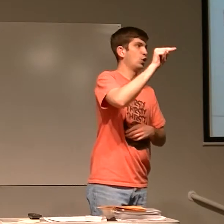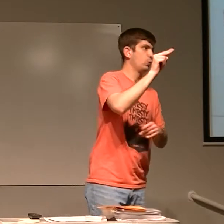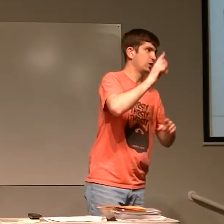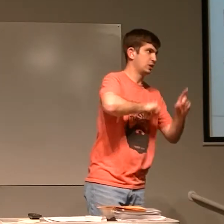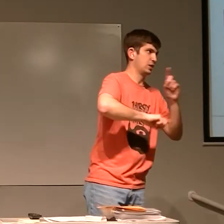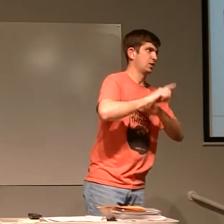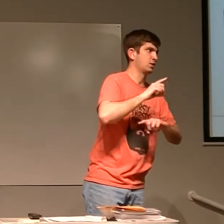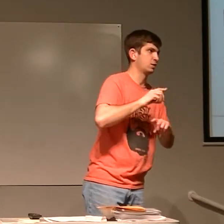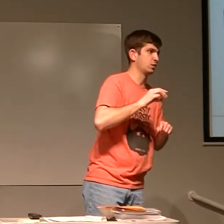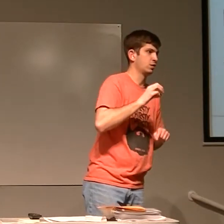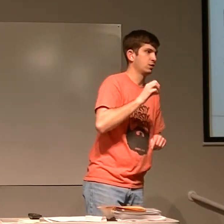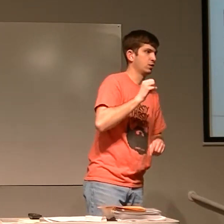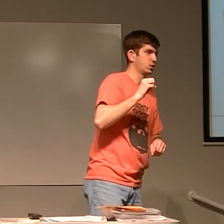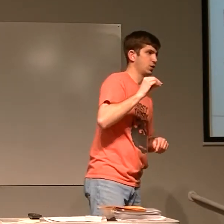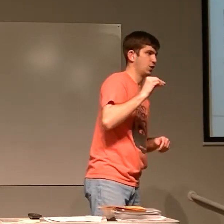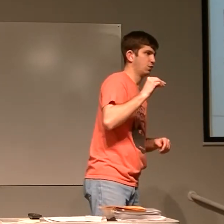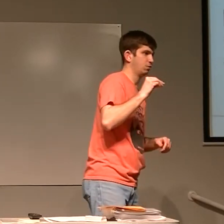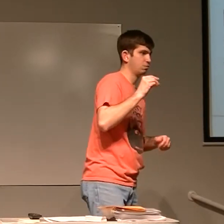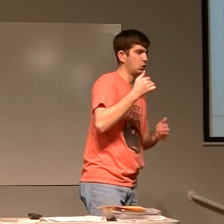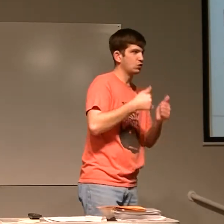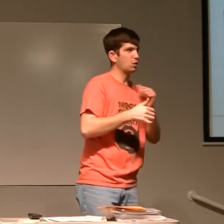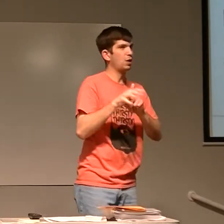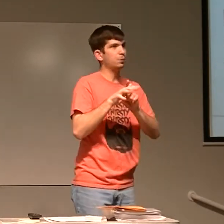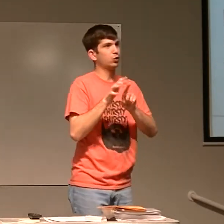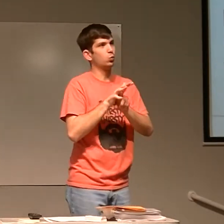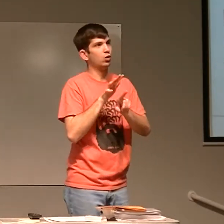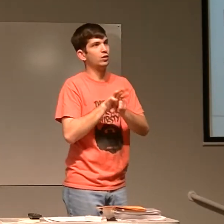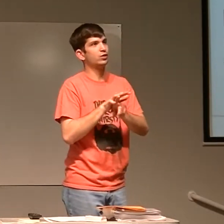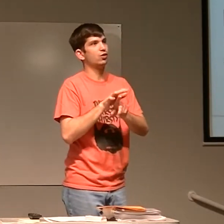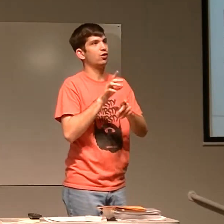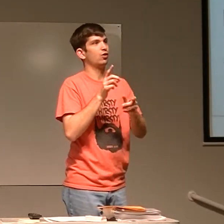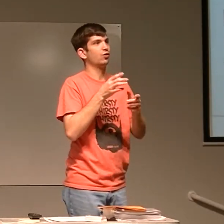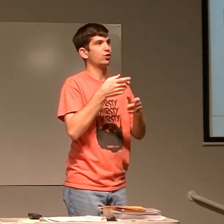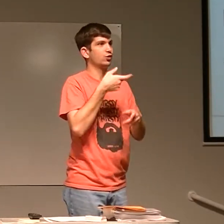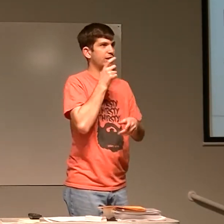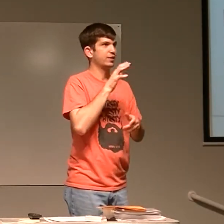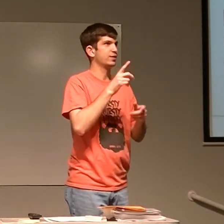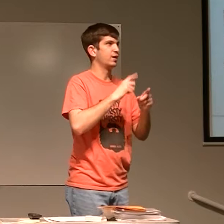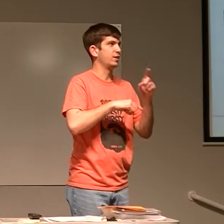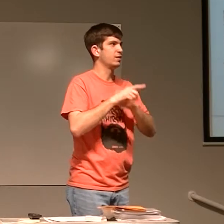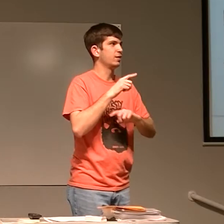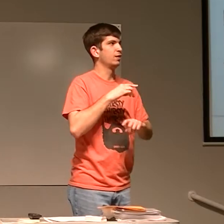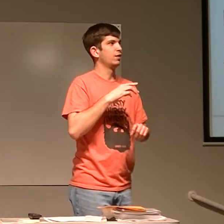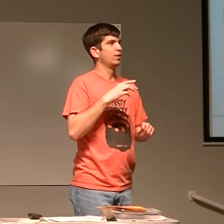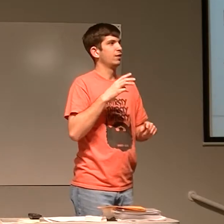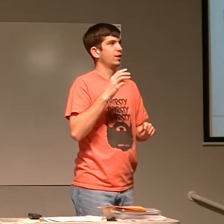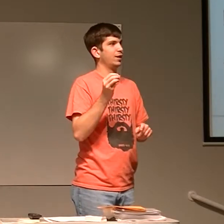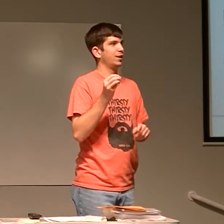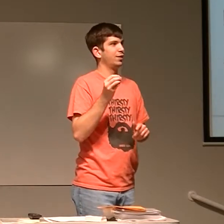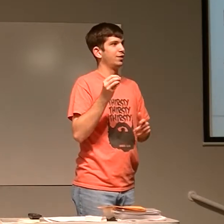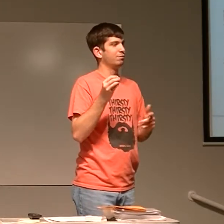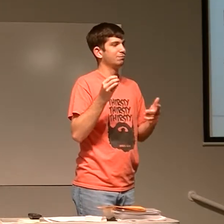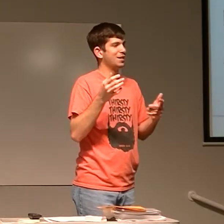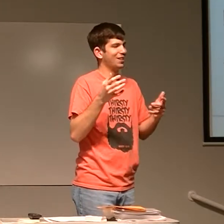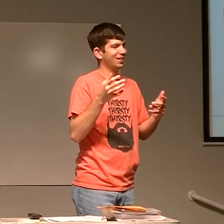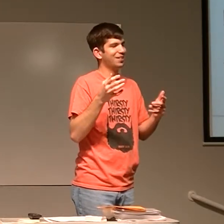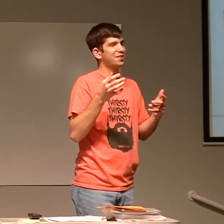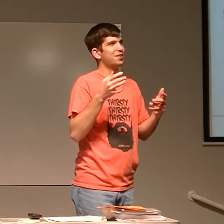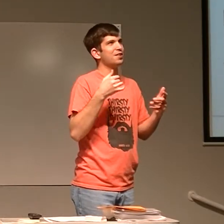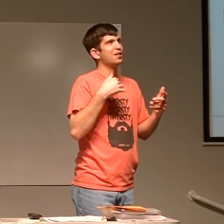own sign. So most of the popular ones are the drink sign. And I